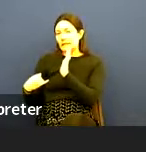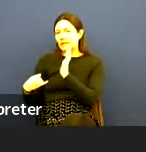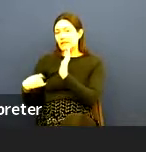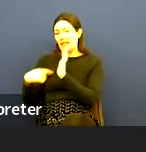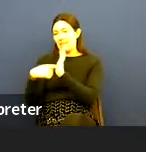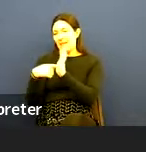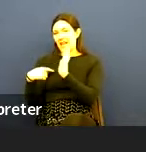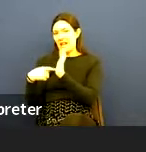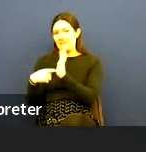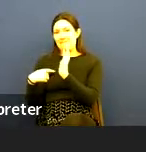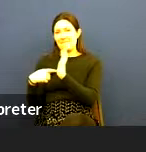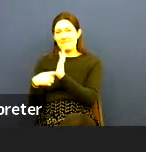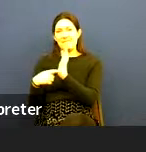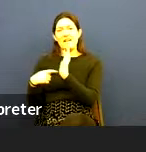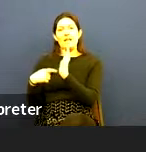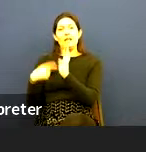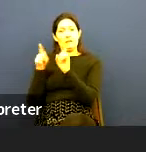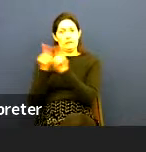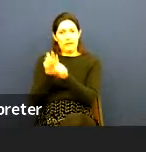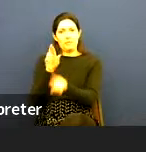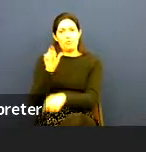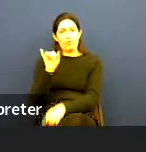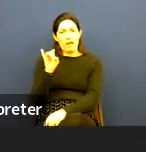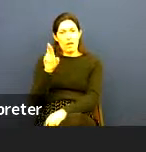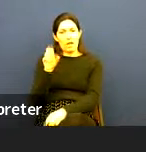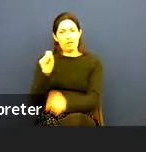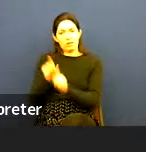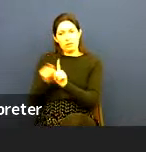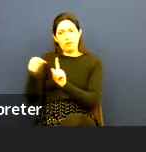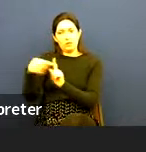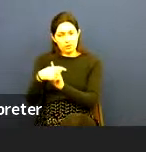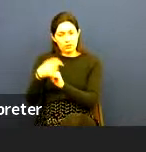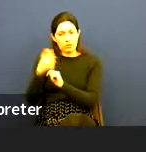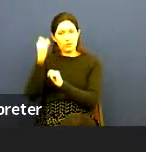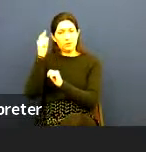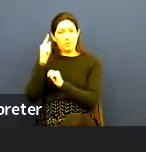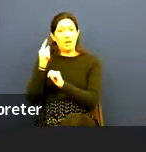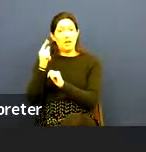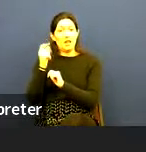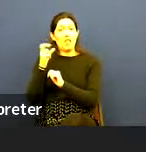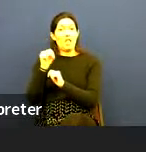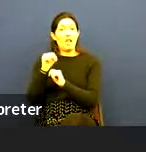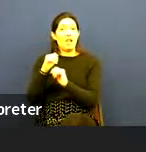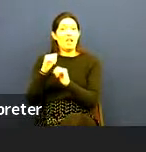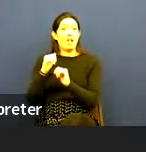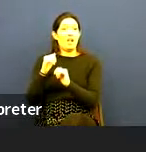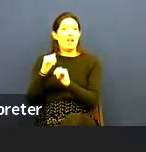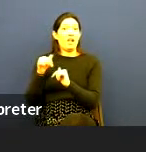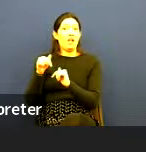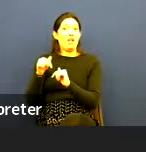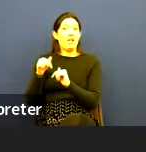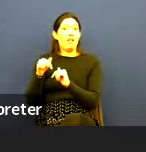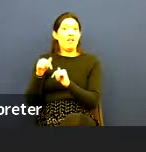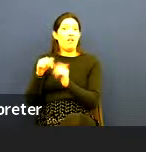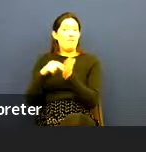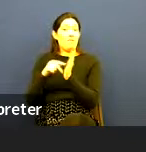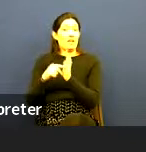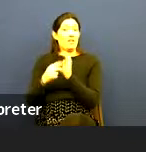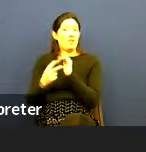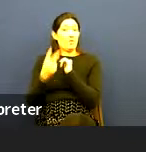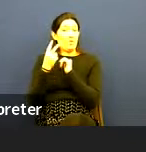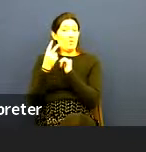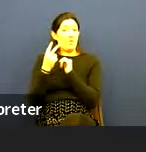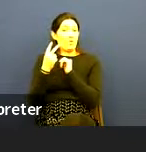same radius. And then the order board is 7 back. That's only allowing for 2